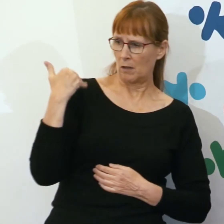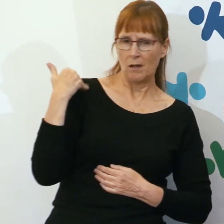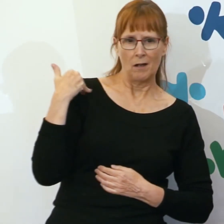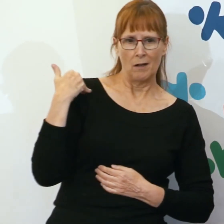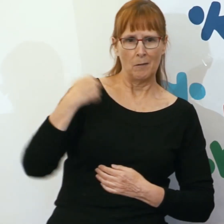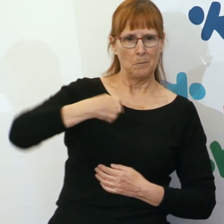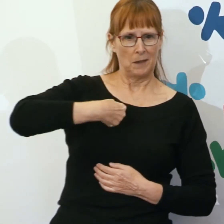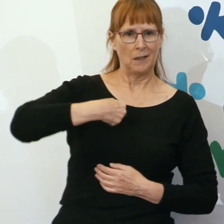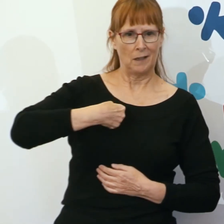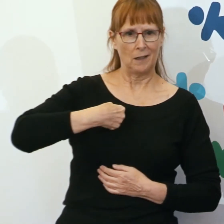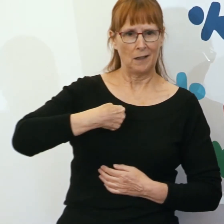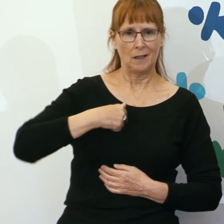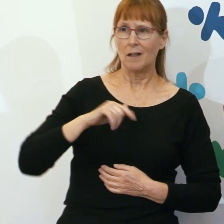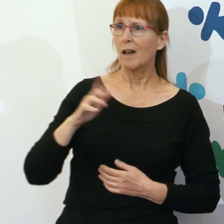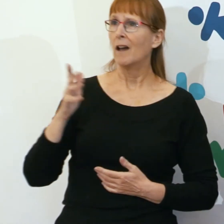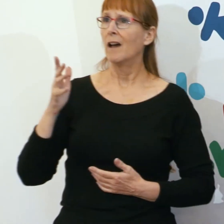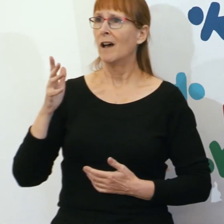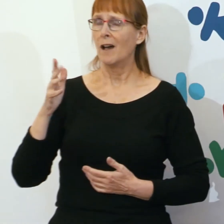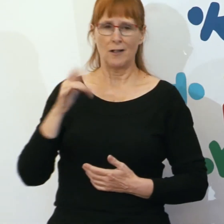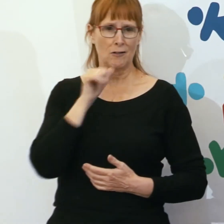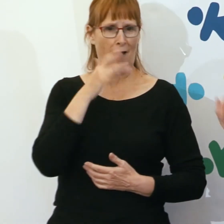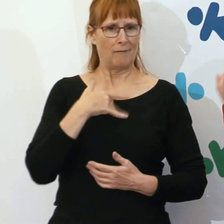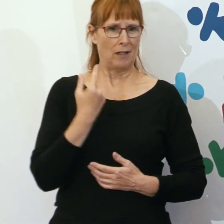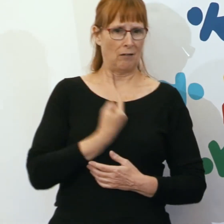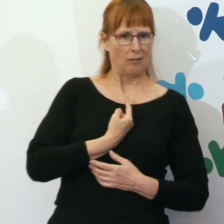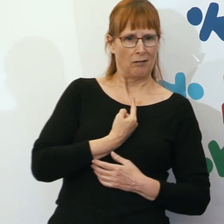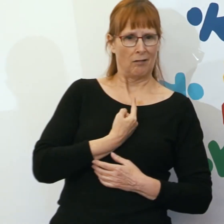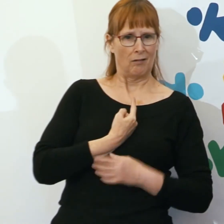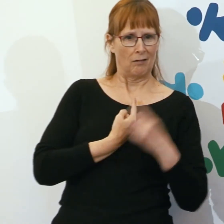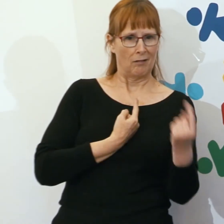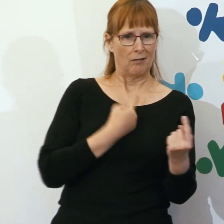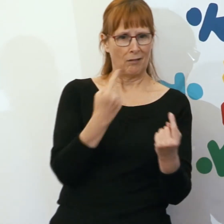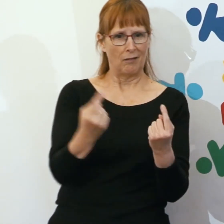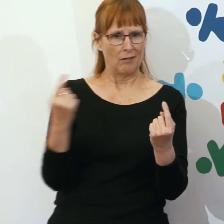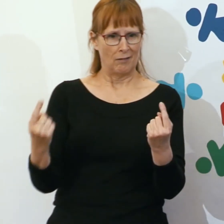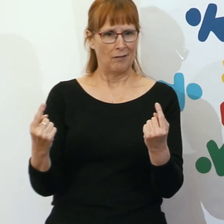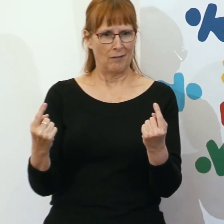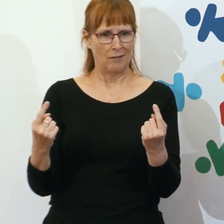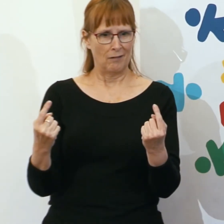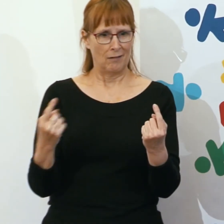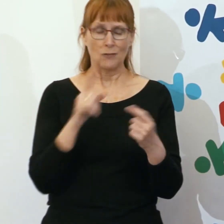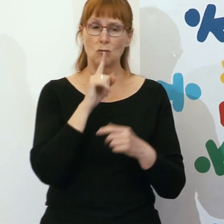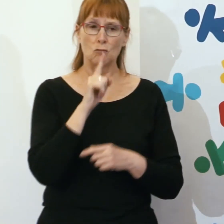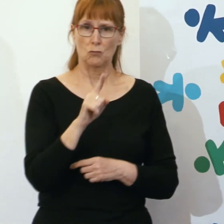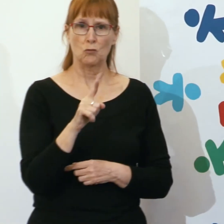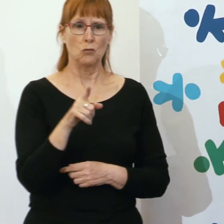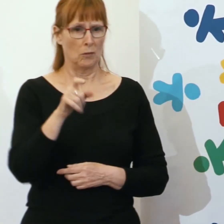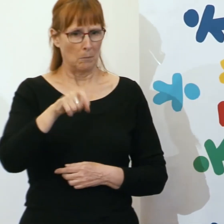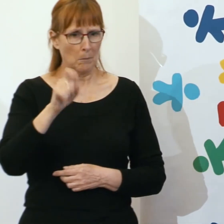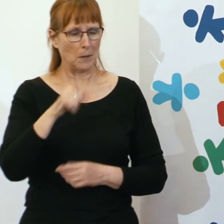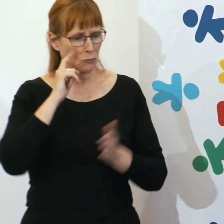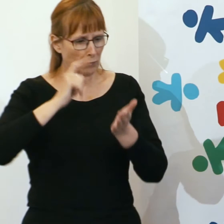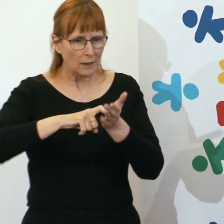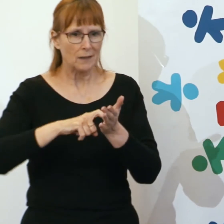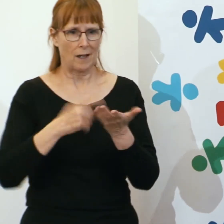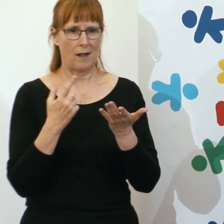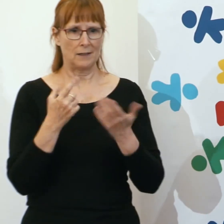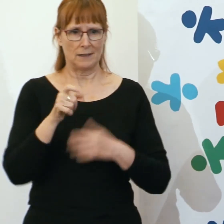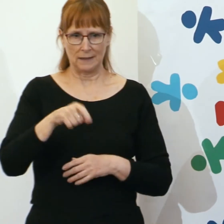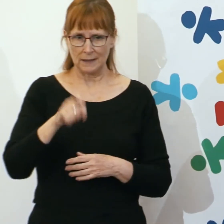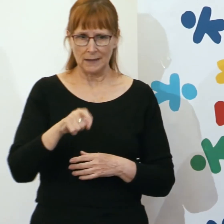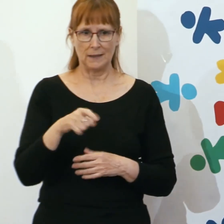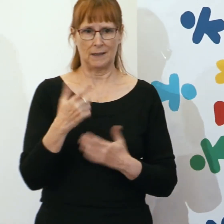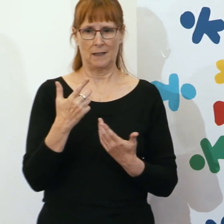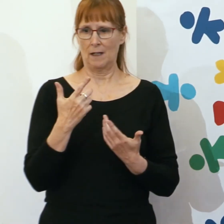So yes, they are proclaiming that all these voices must be heard, from recognizing the need for greater access